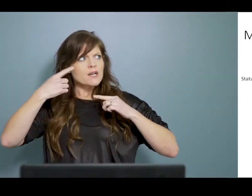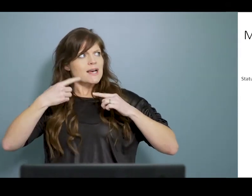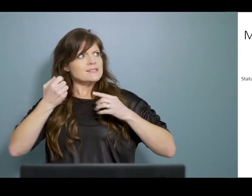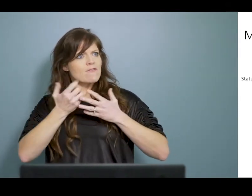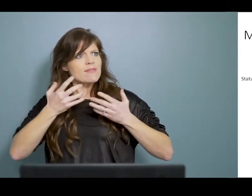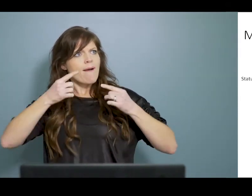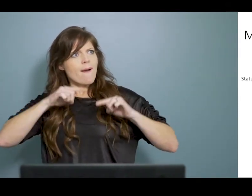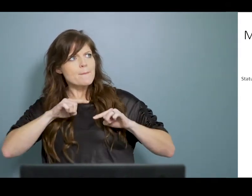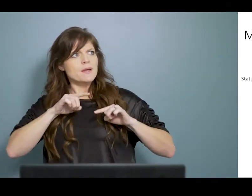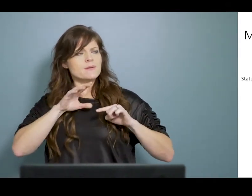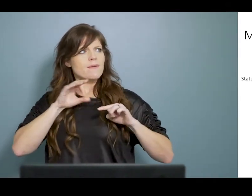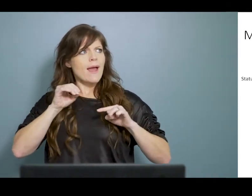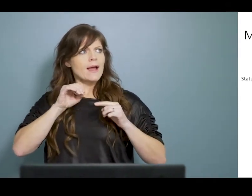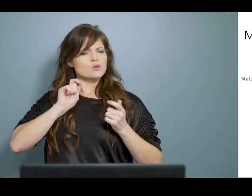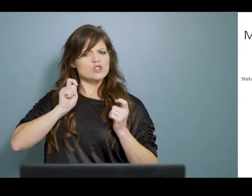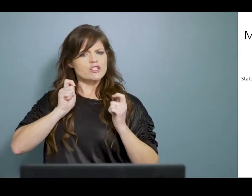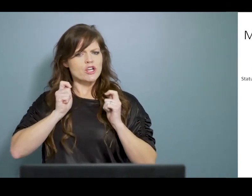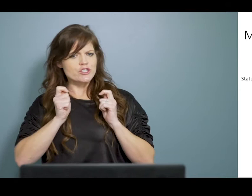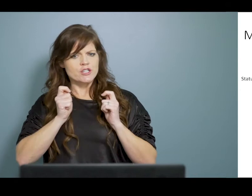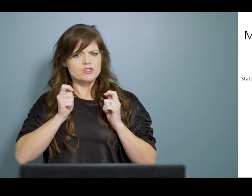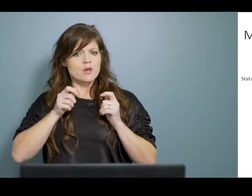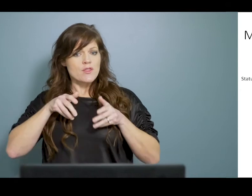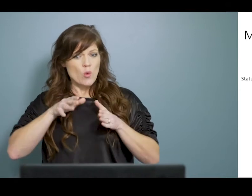would, or that we expect change to happen.